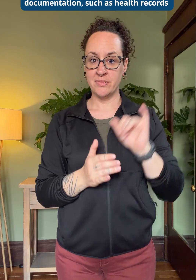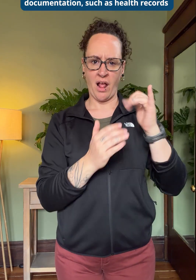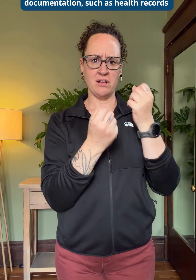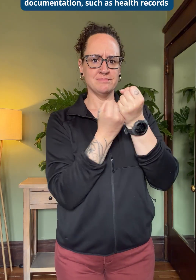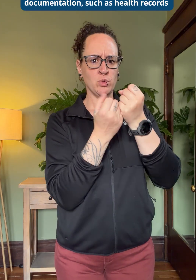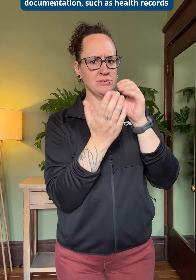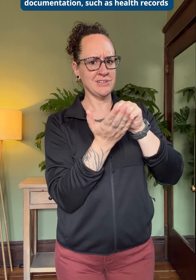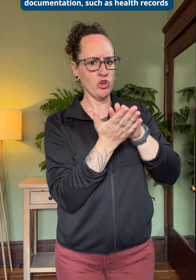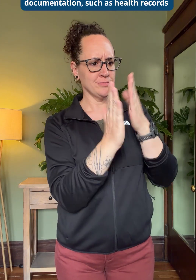such as